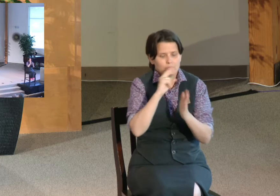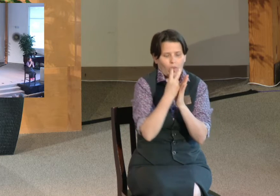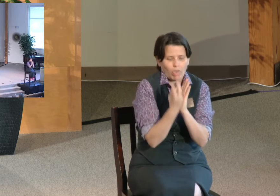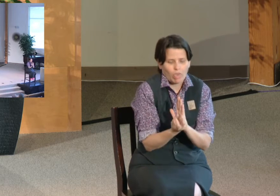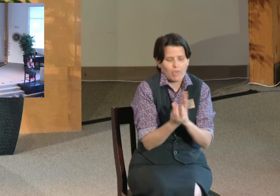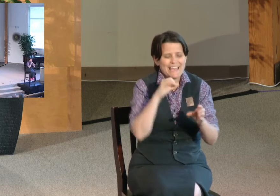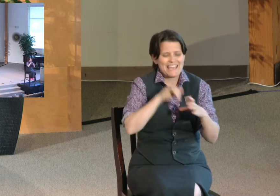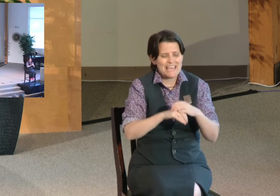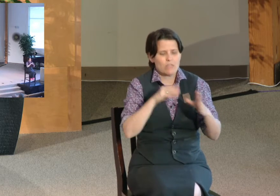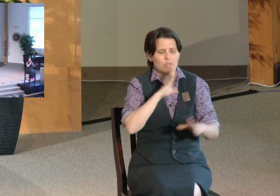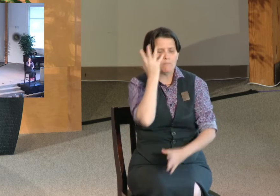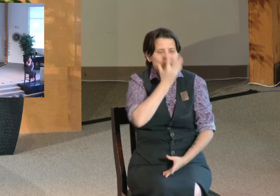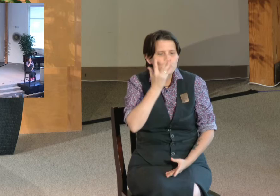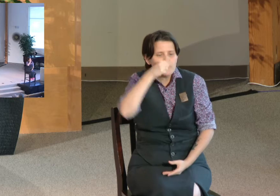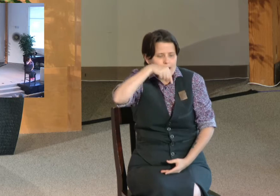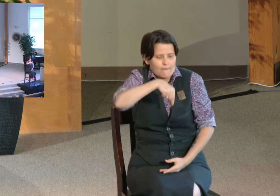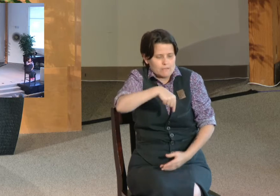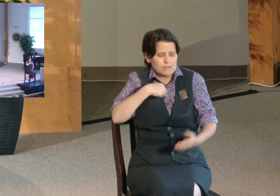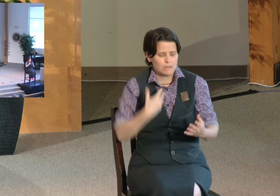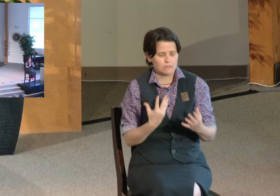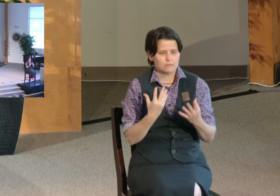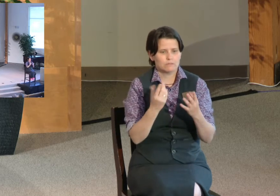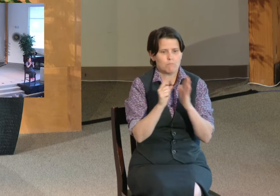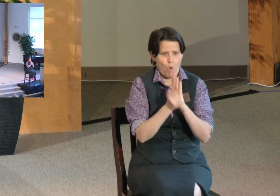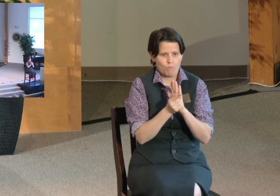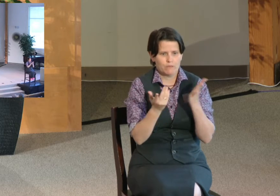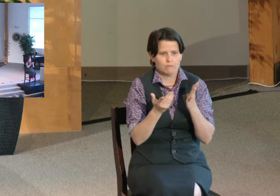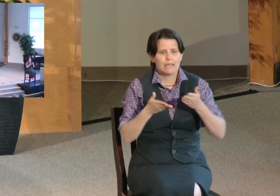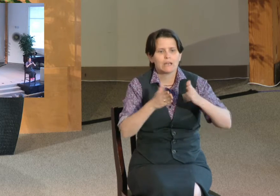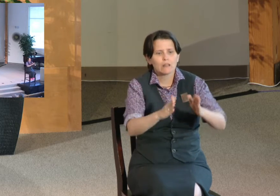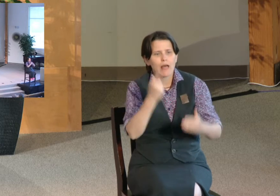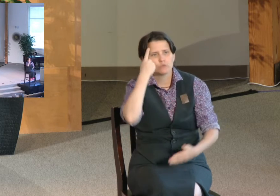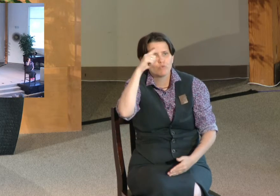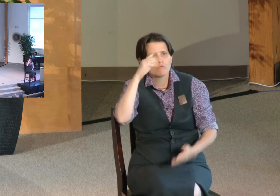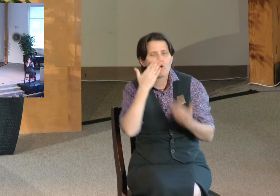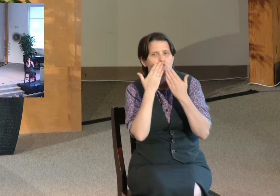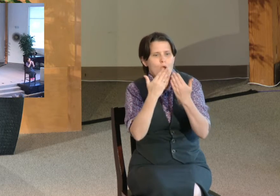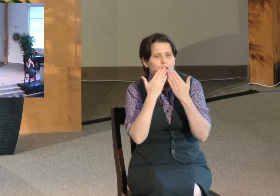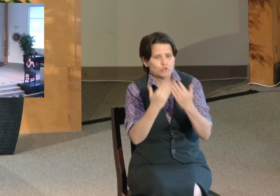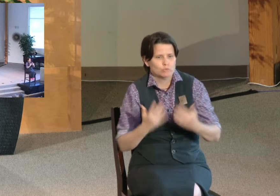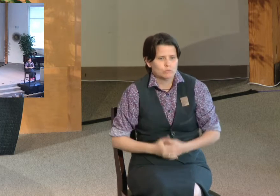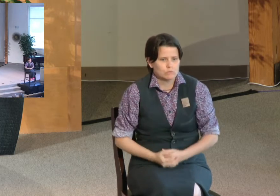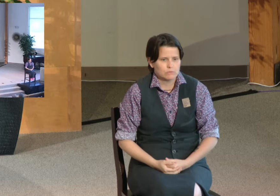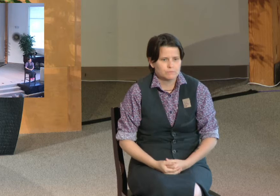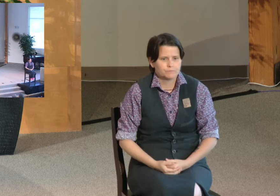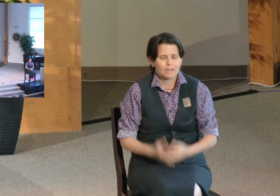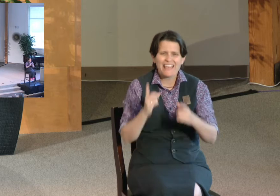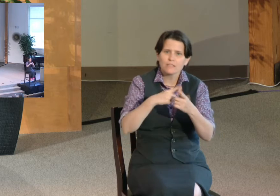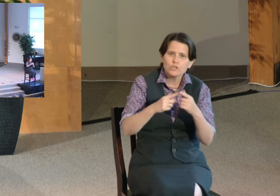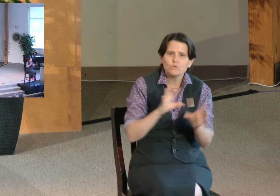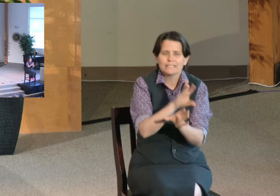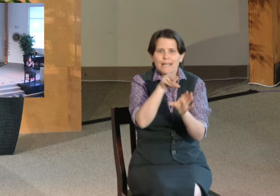gratitude. And then you can also take part in a hobby, like something that you're passionate about, which then channels,